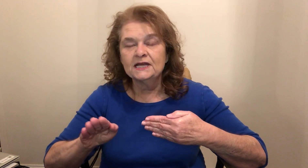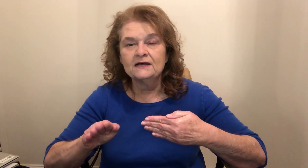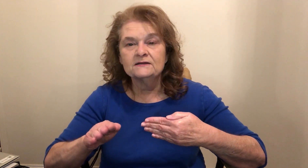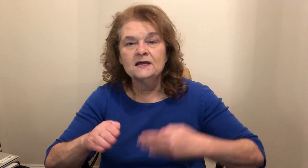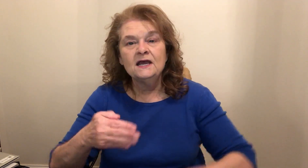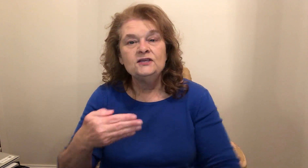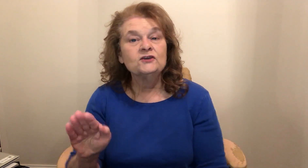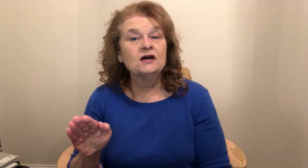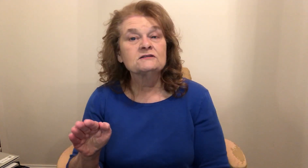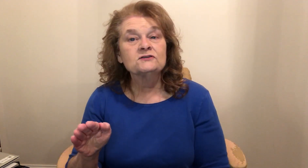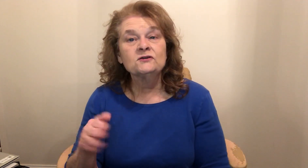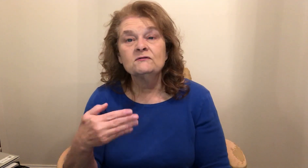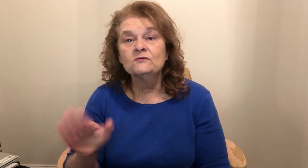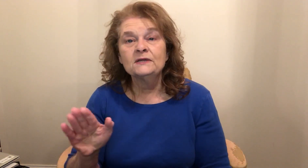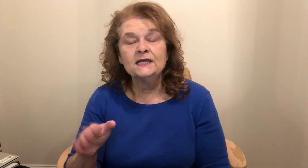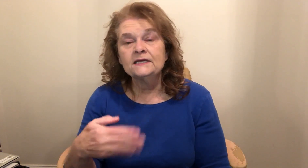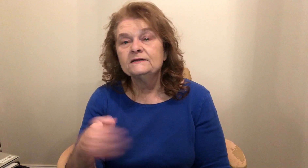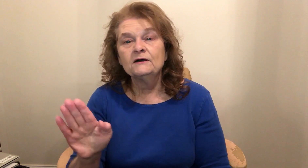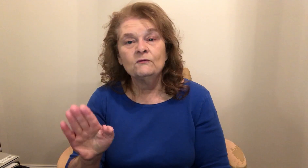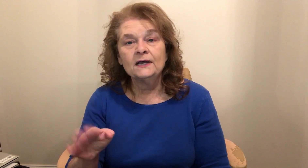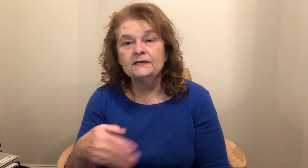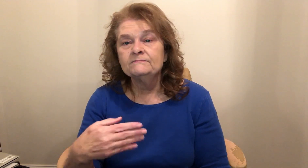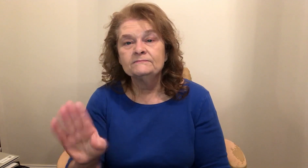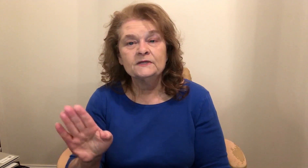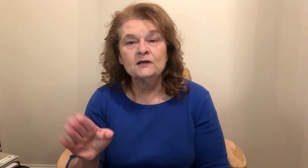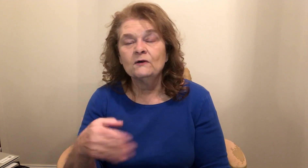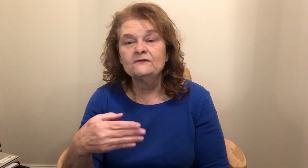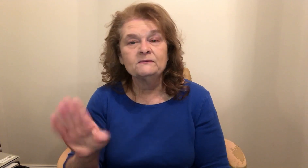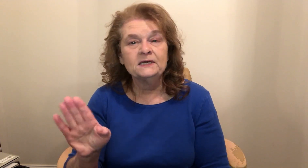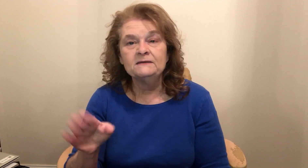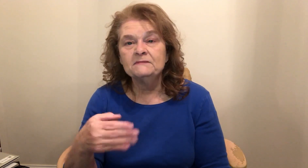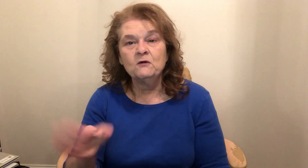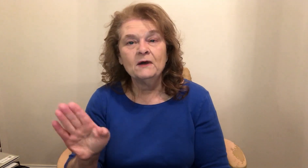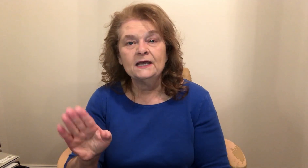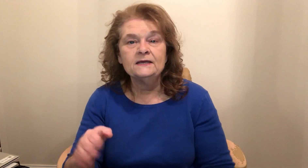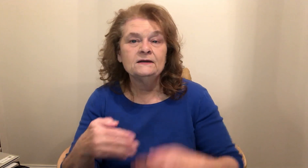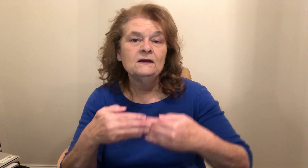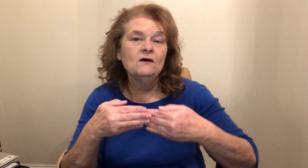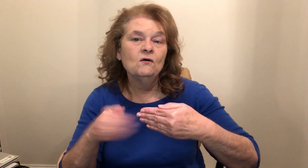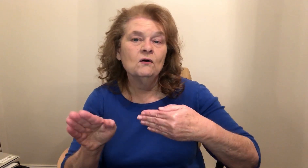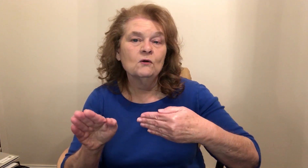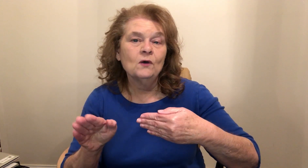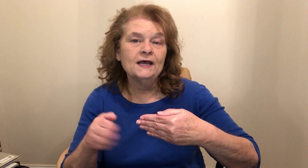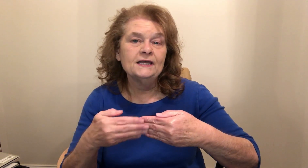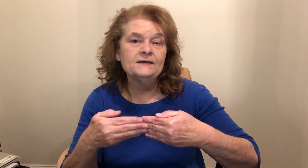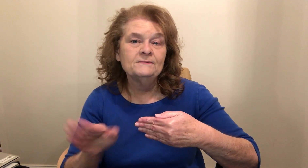out. You could also do it with one hand, away. Get away from me, away, or away.